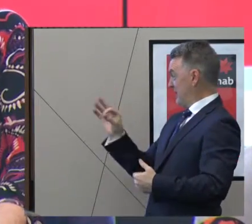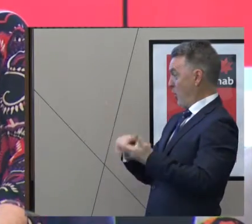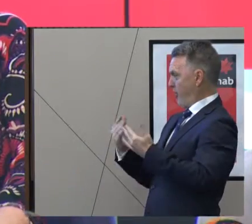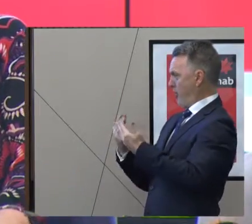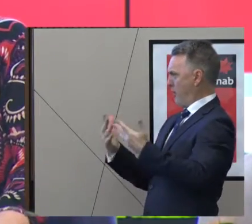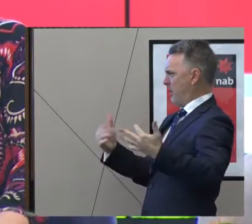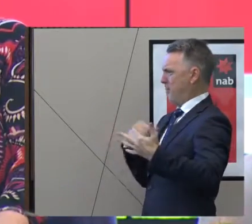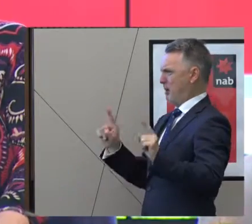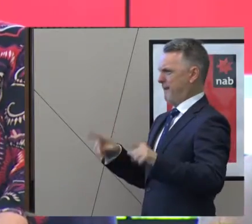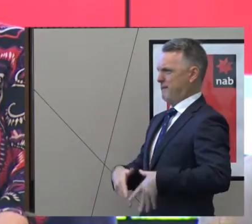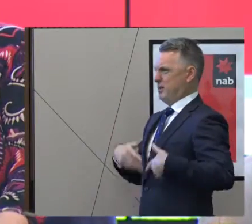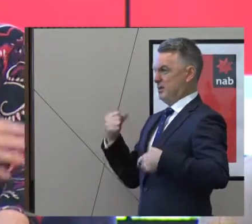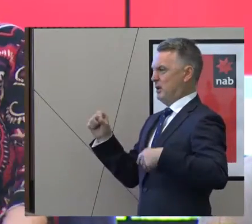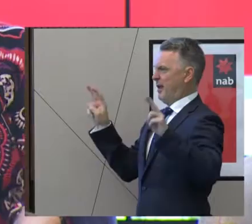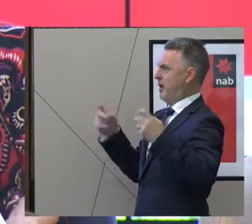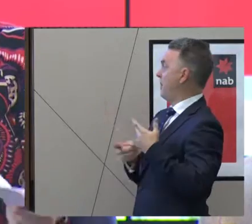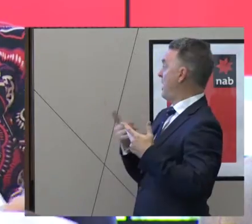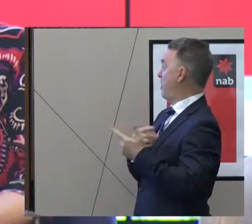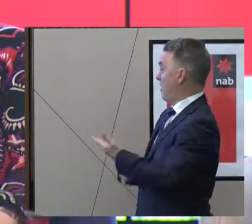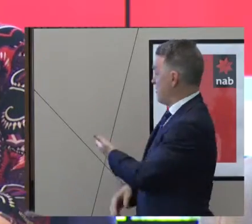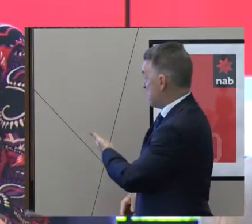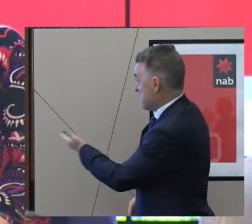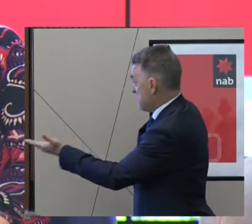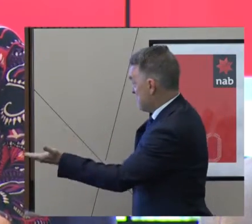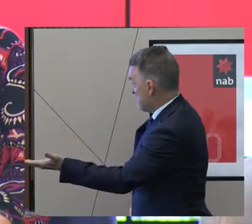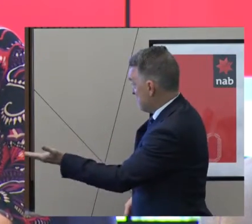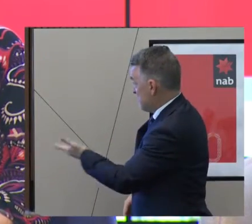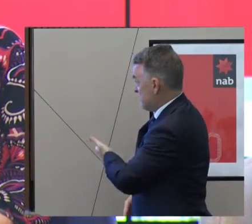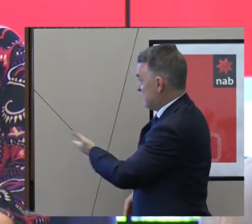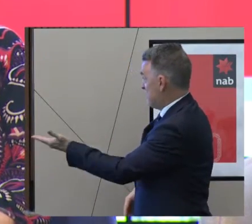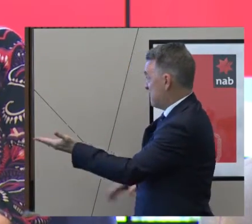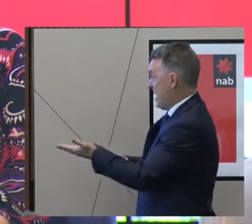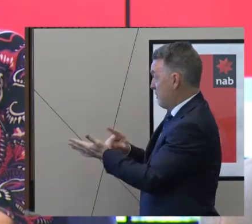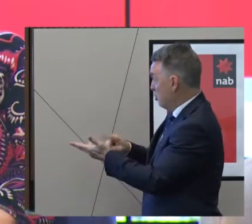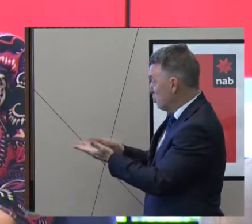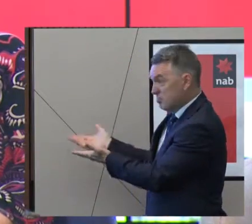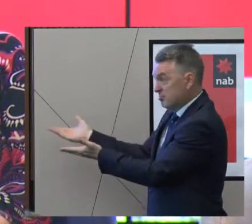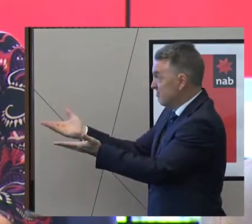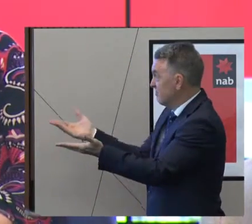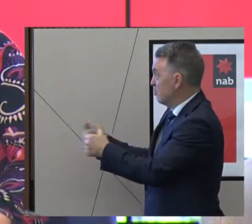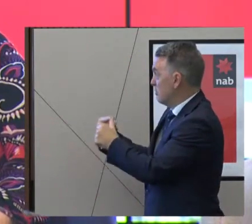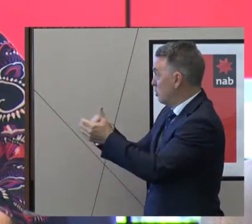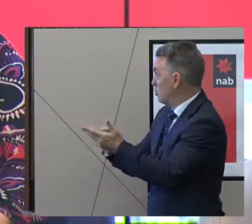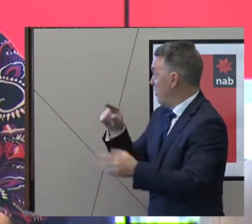we're still seen as the other. And I'm opening up for anybody who wants to have a say about that one.